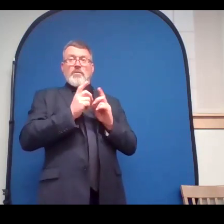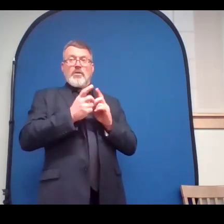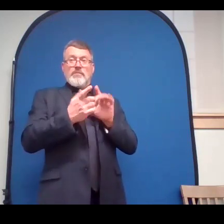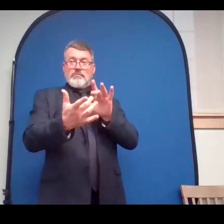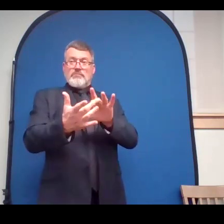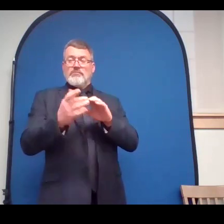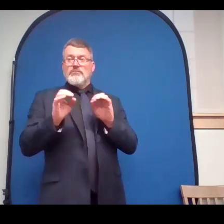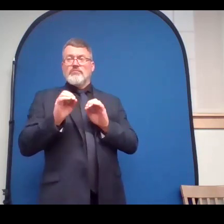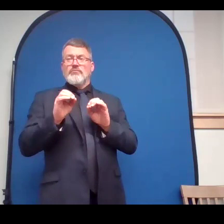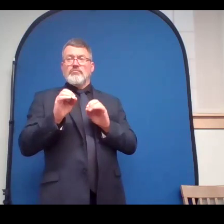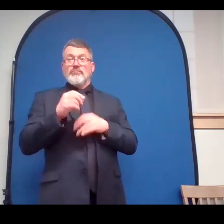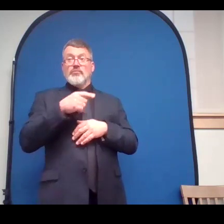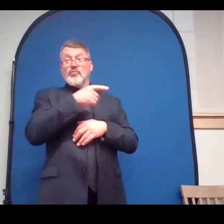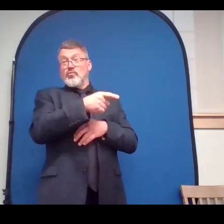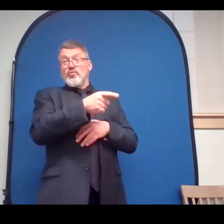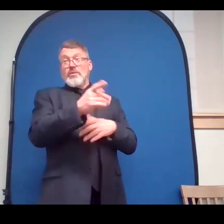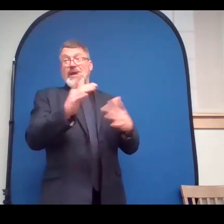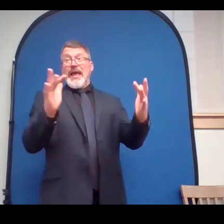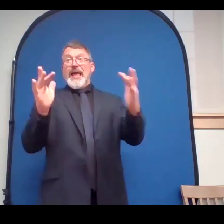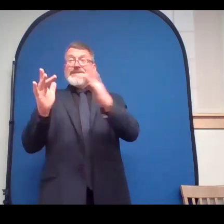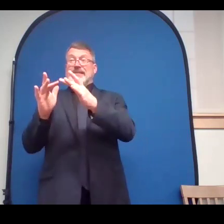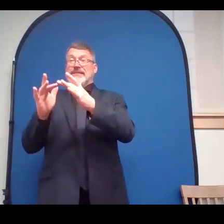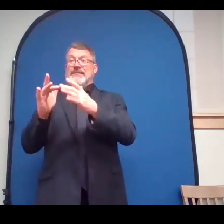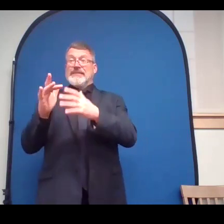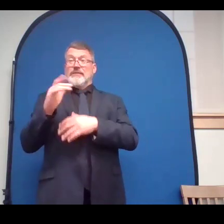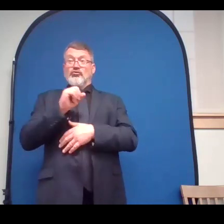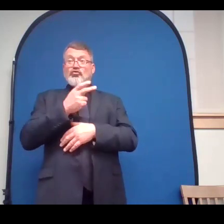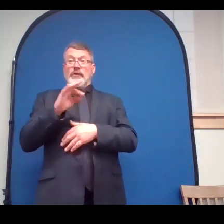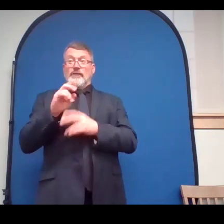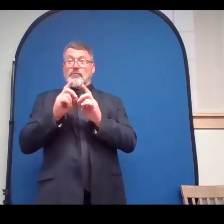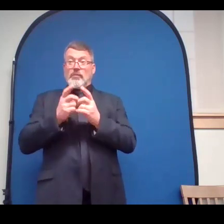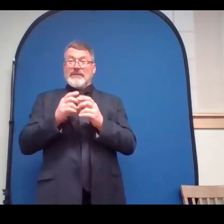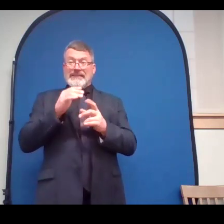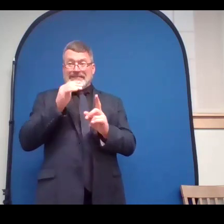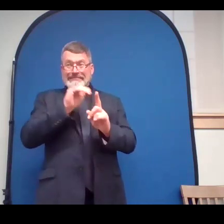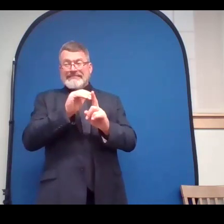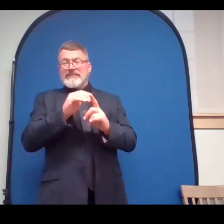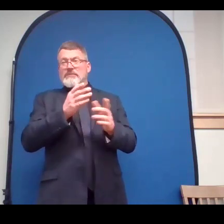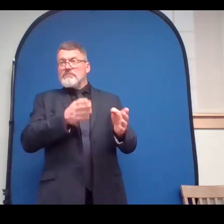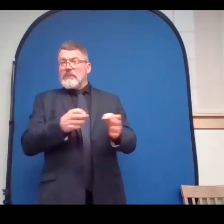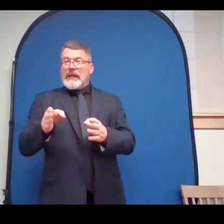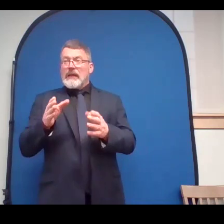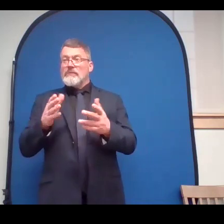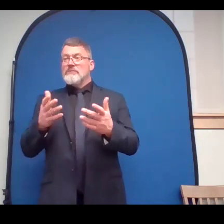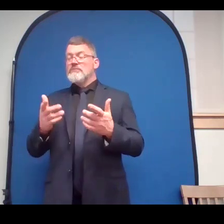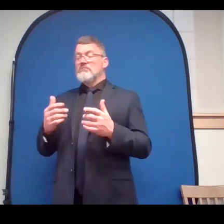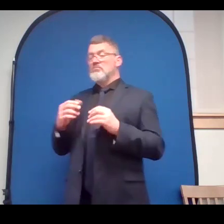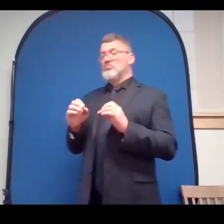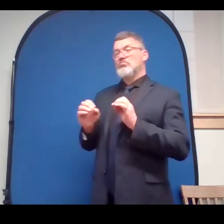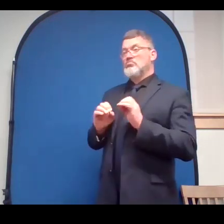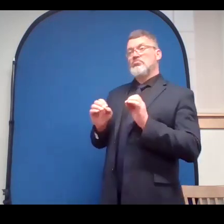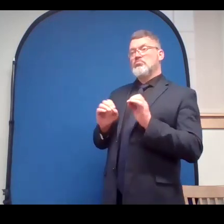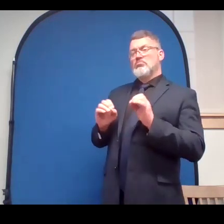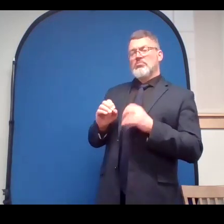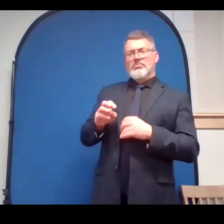Office to inquire as to what their plans were? No, ma'am, I did not. Why not?